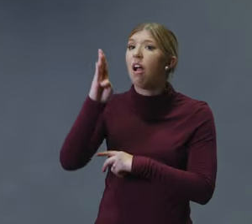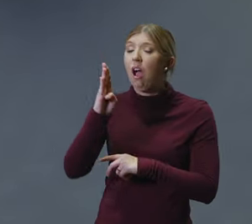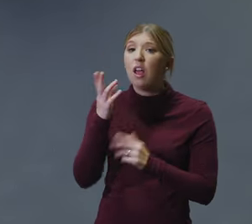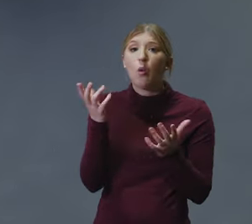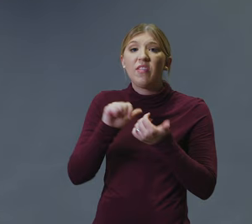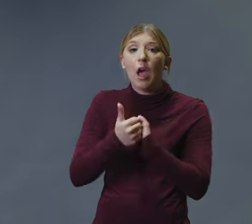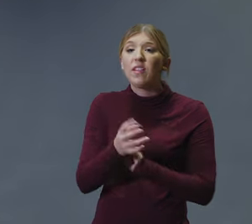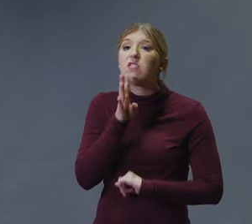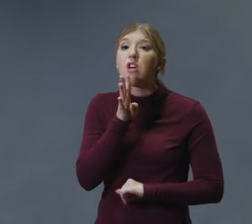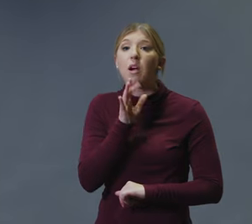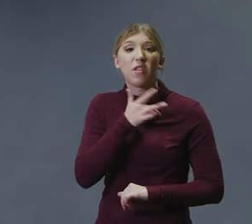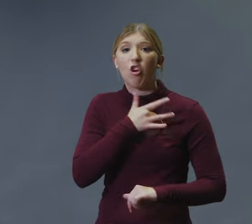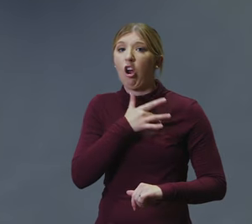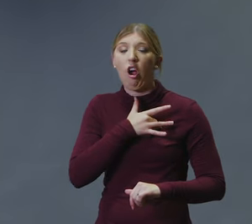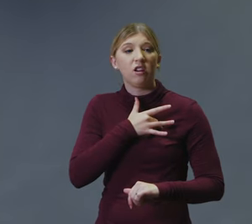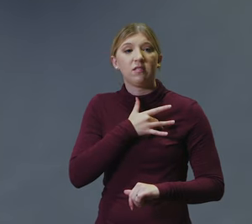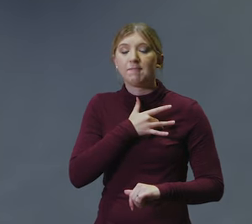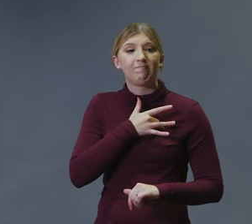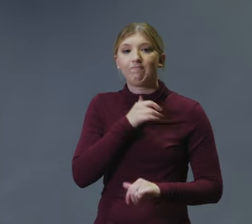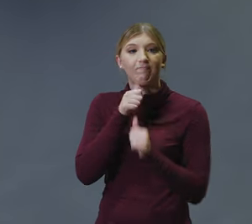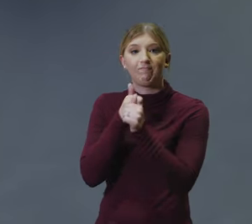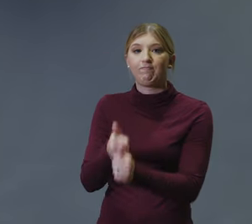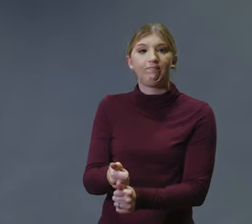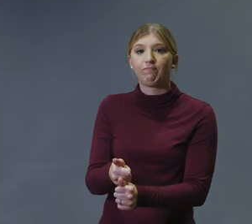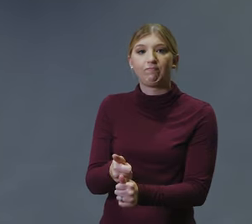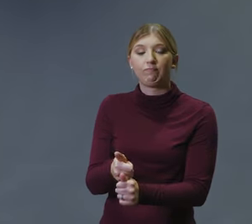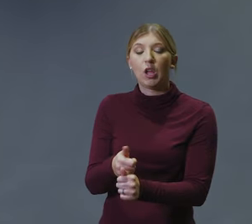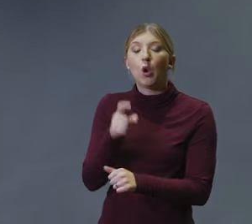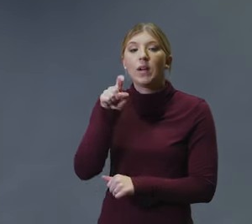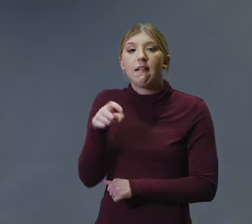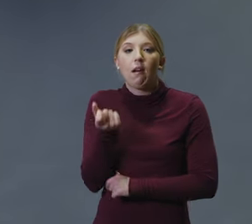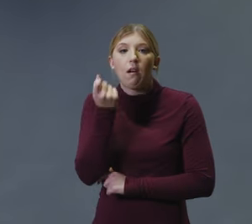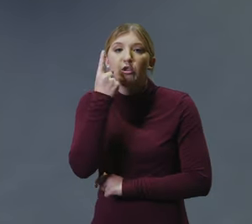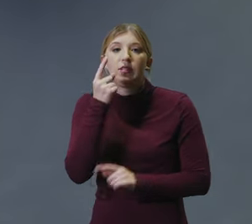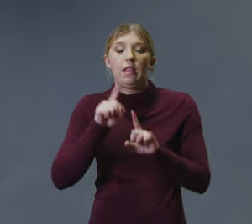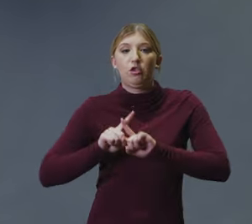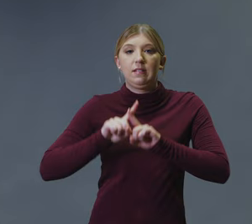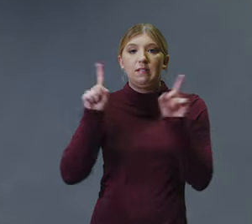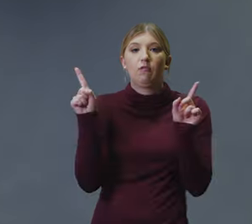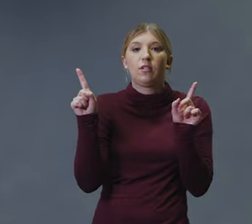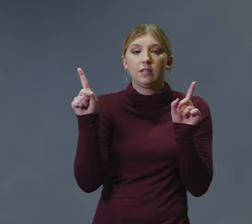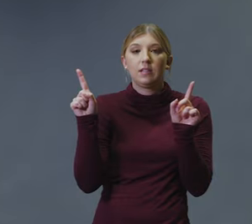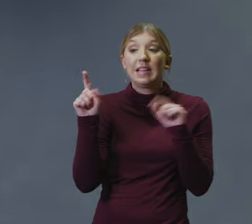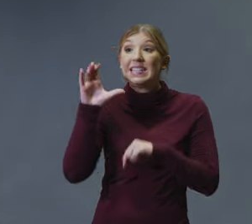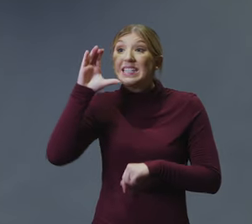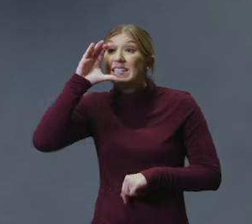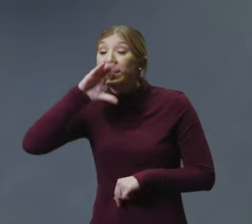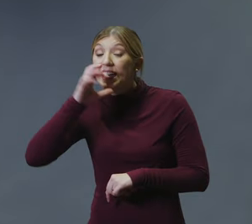but their hearts are far from Him. Family, we must understand that there is a difference between